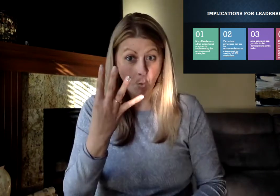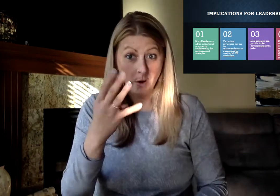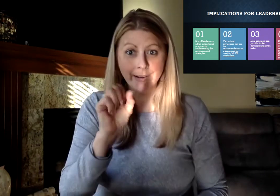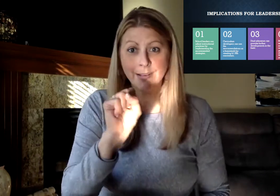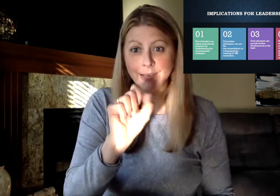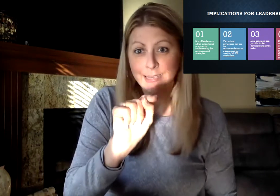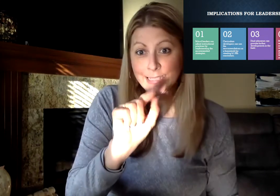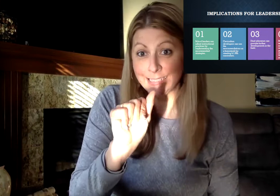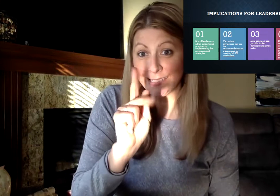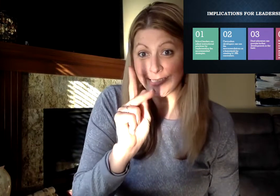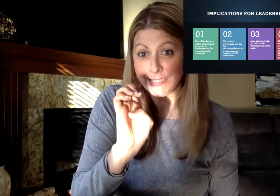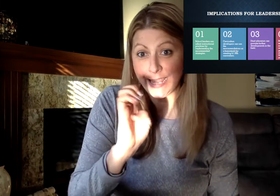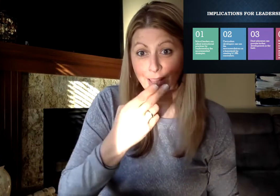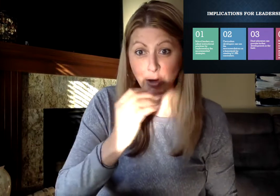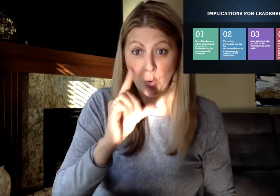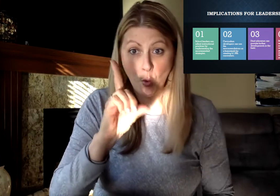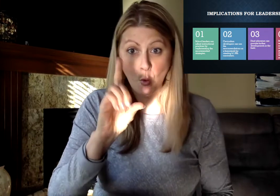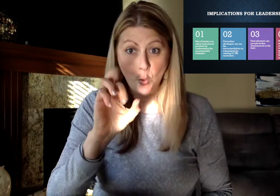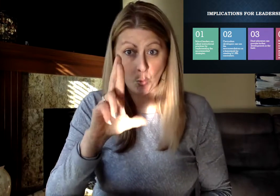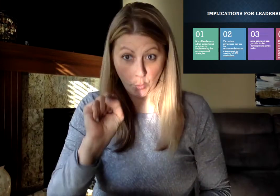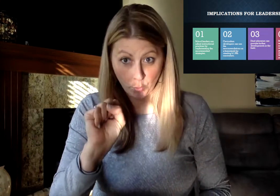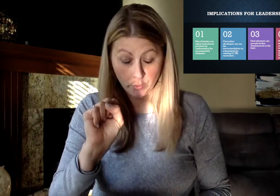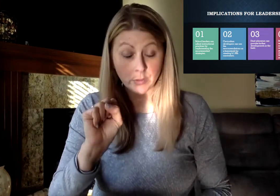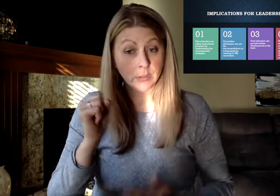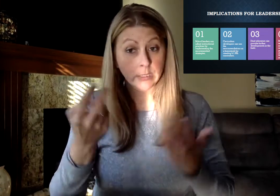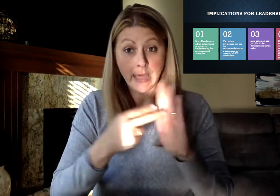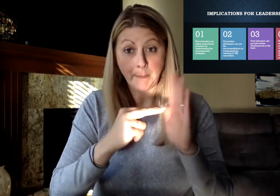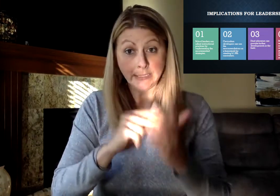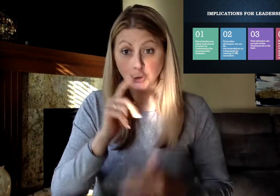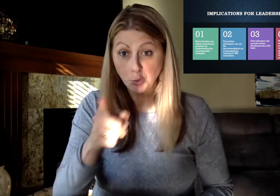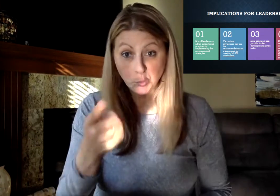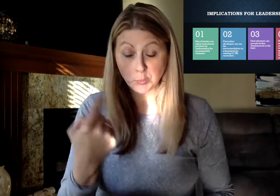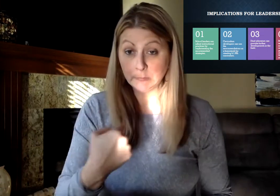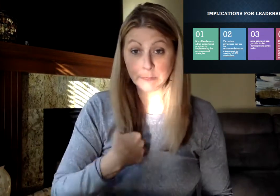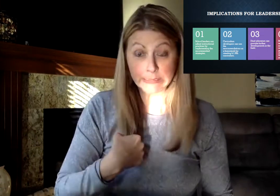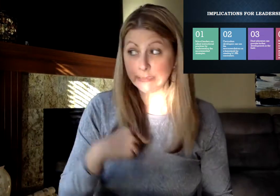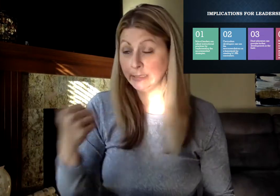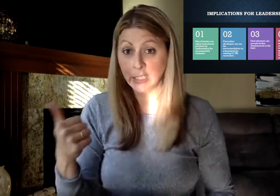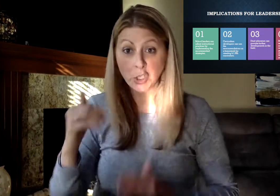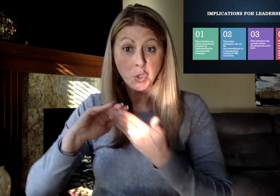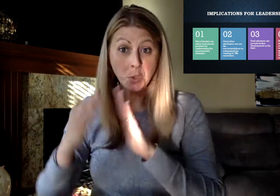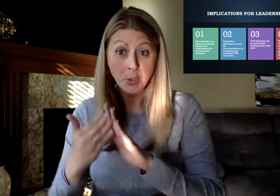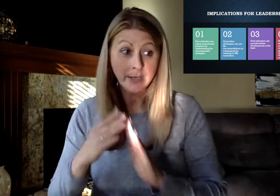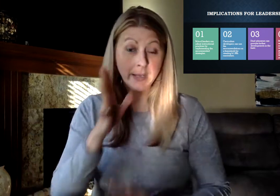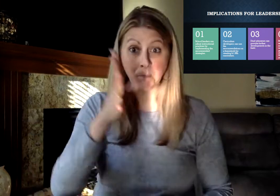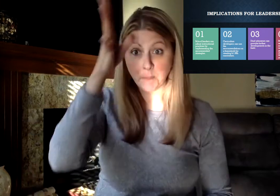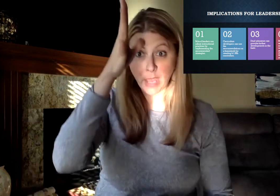And number 4 is stakeholders. That means you, me, the